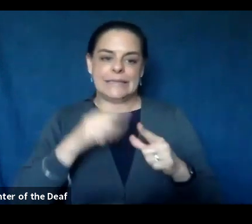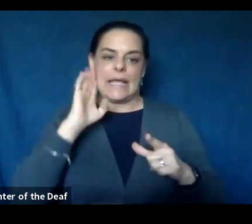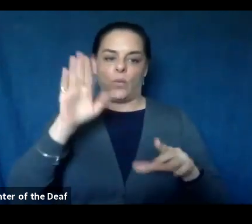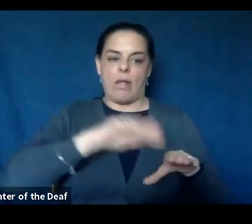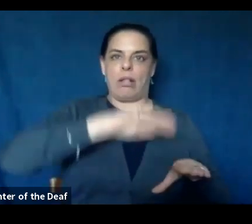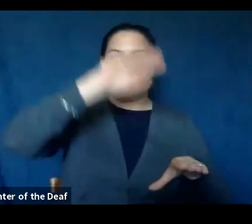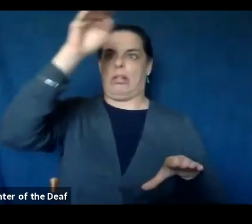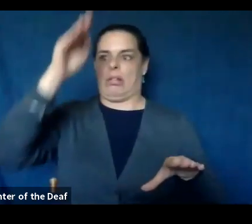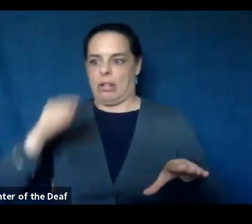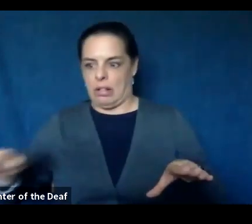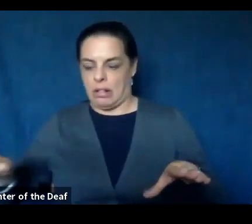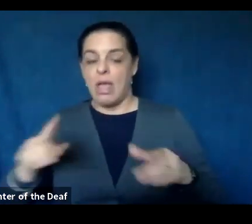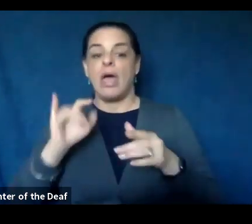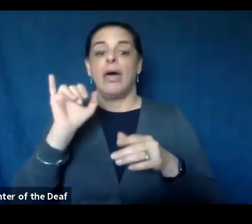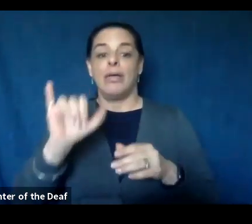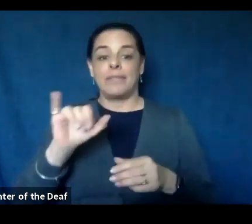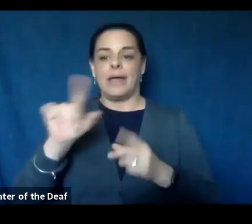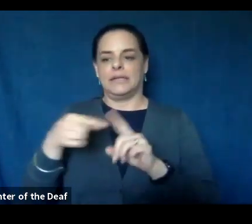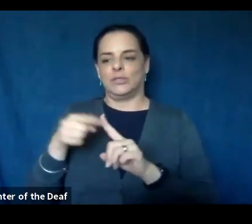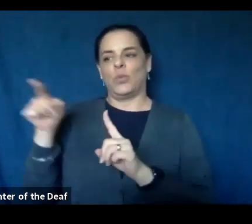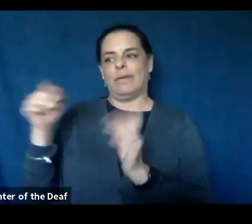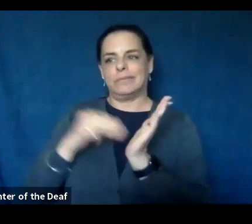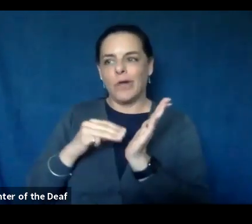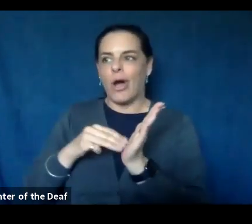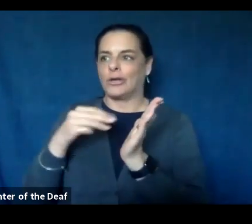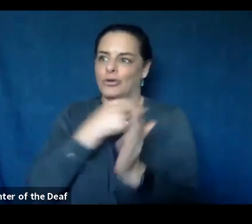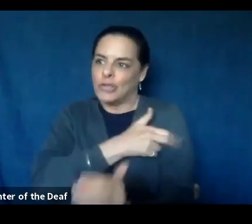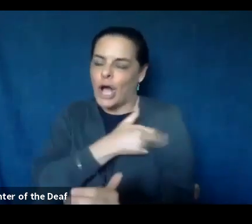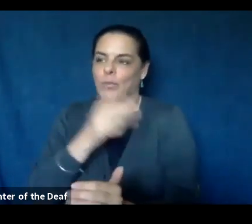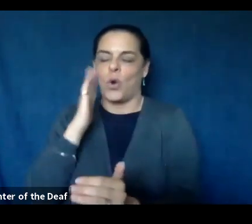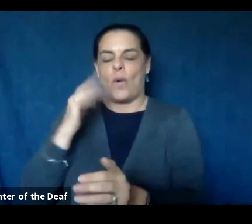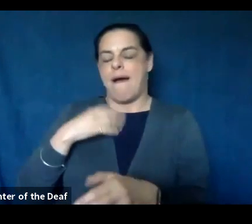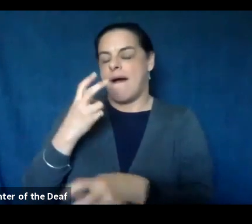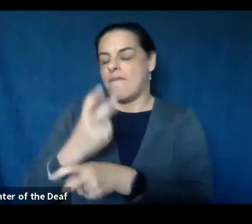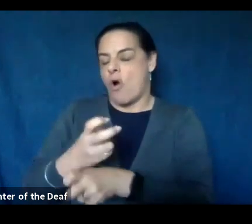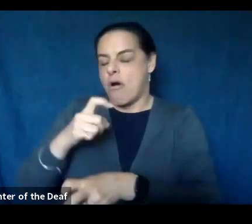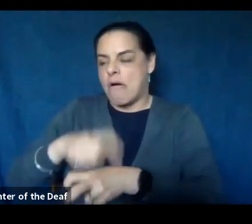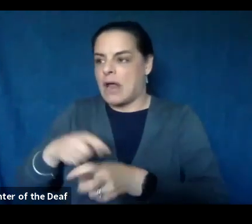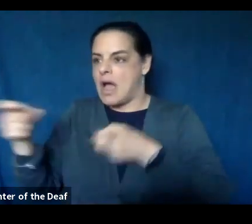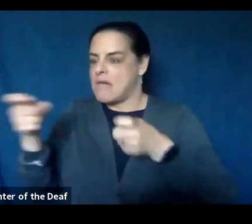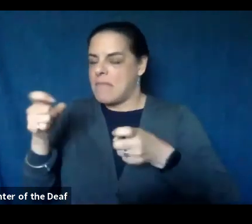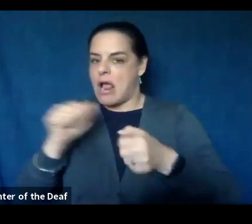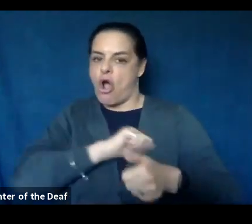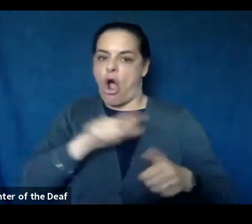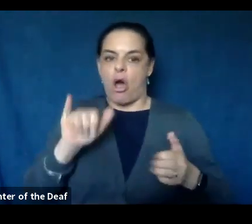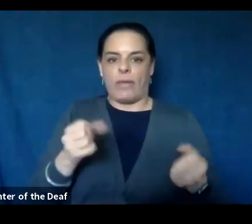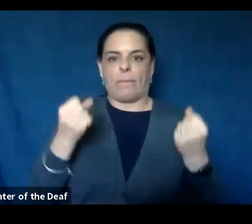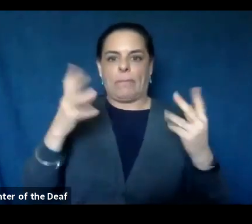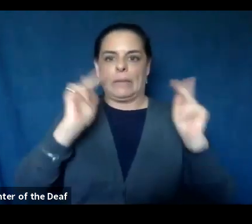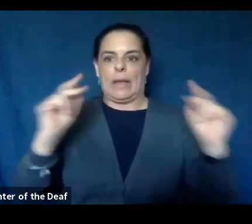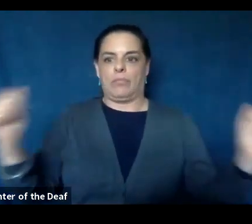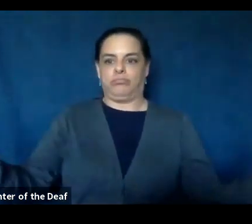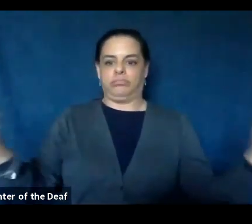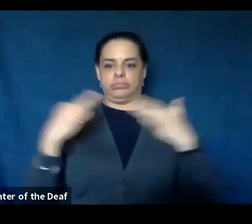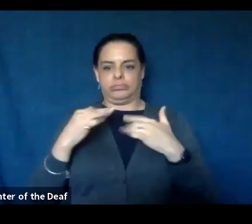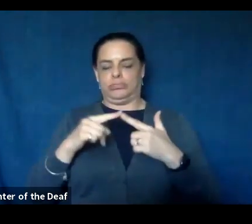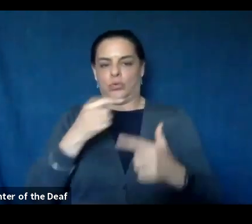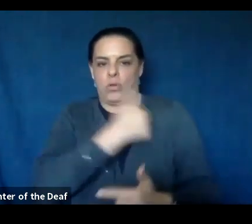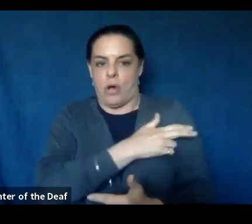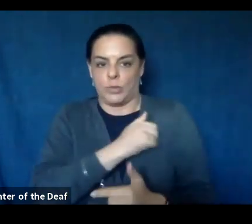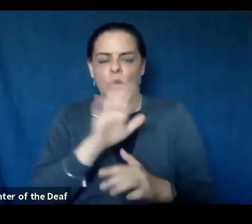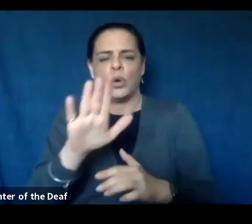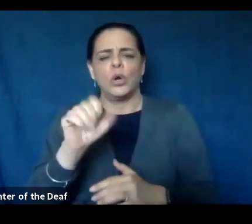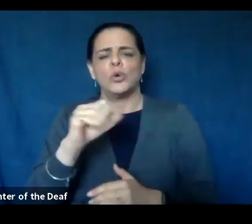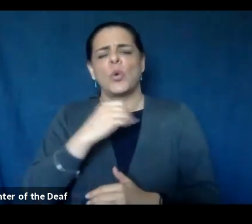when we have trouble handling it on the medical side of things with our healthcare system. So we really want to encourage everybody to still follow the